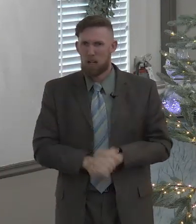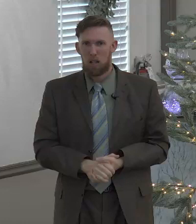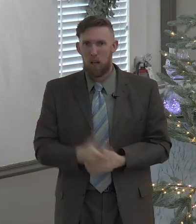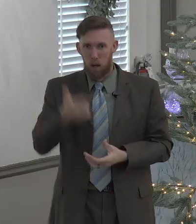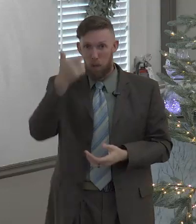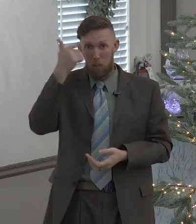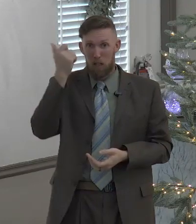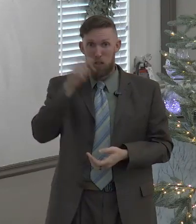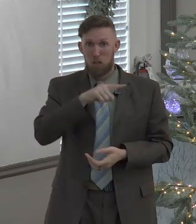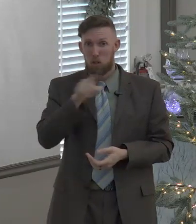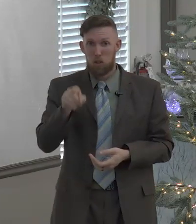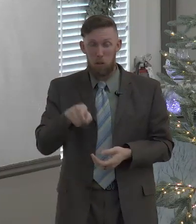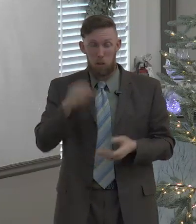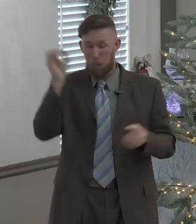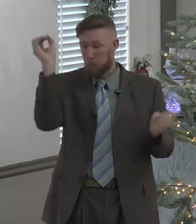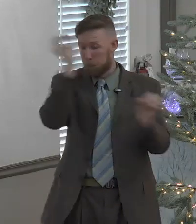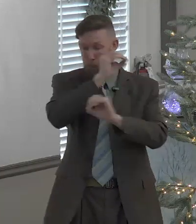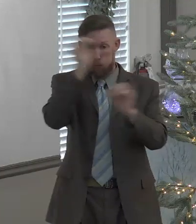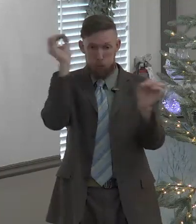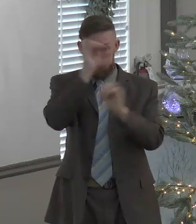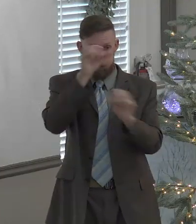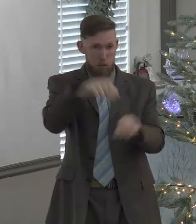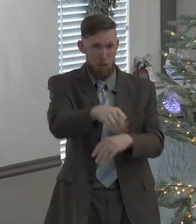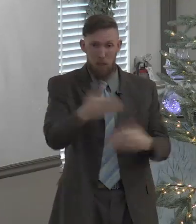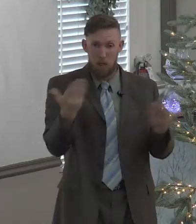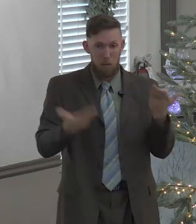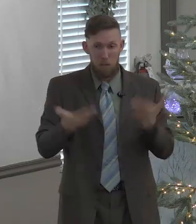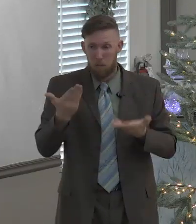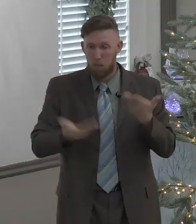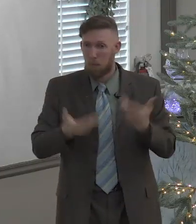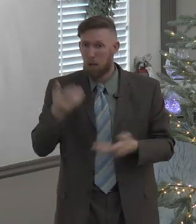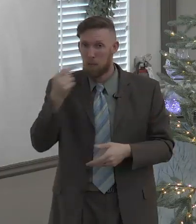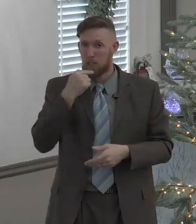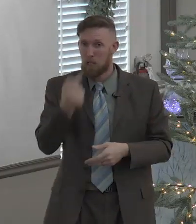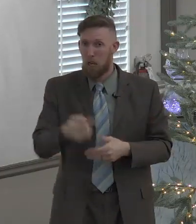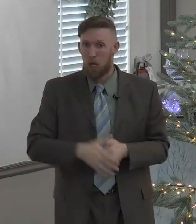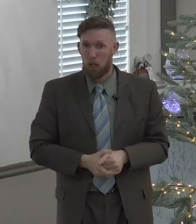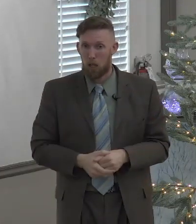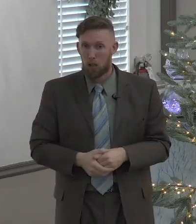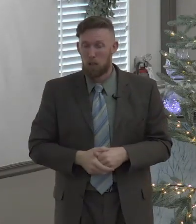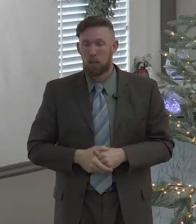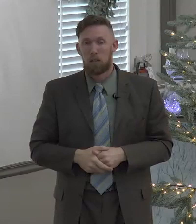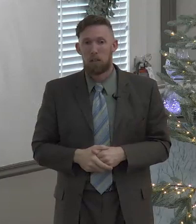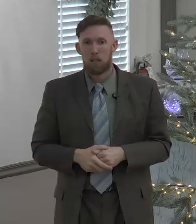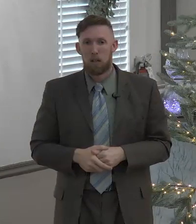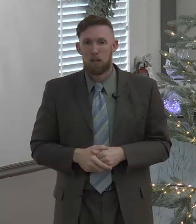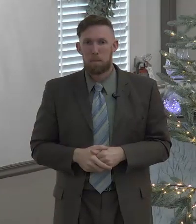In most churches, you would never do something like that because you have no idea what you might get.